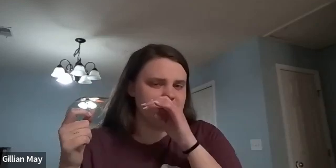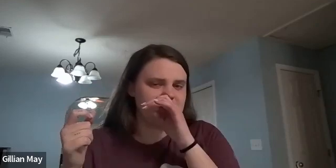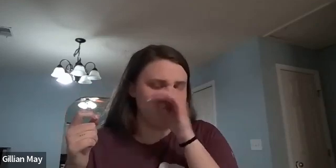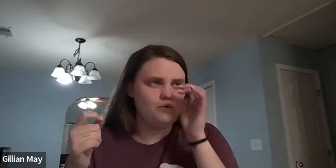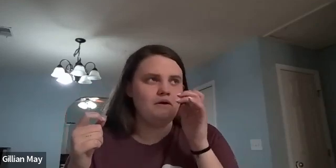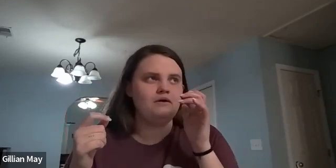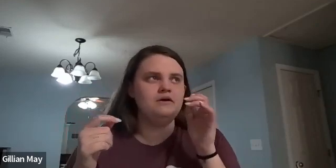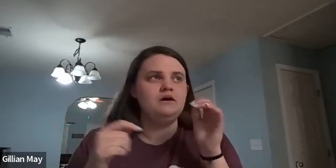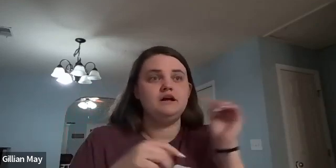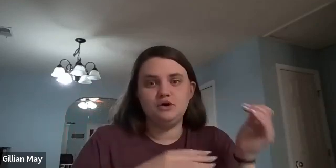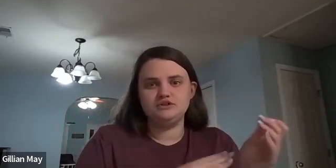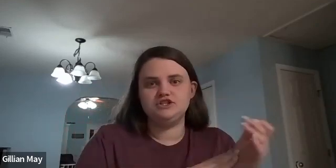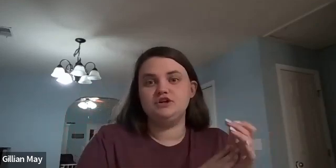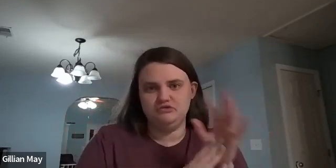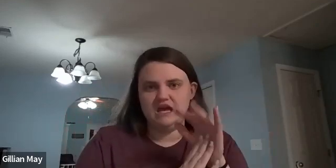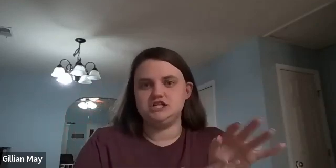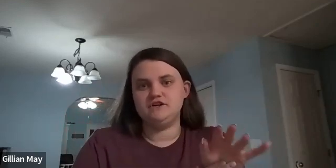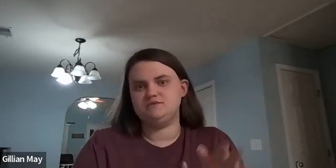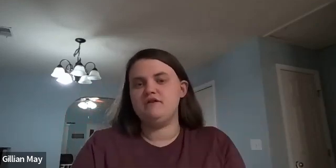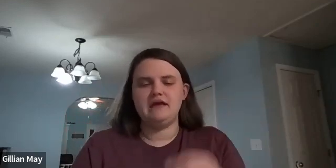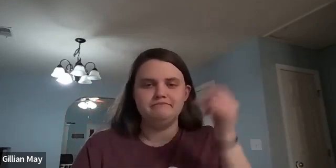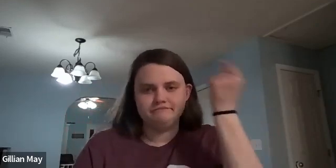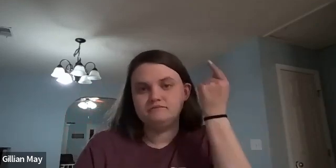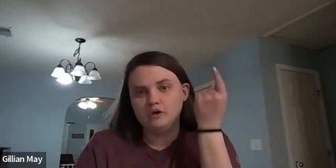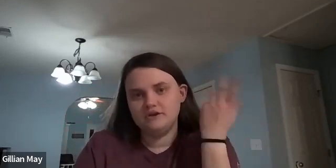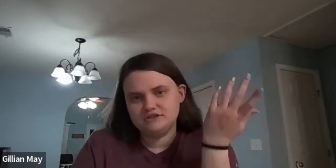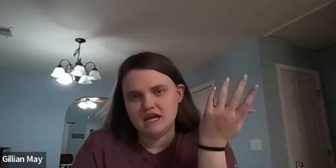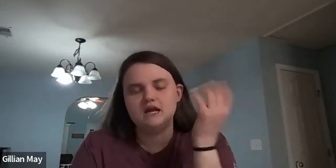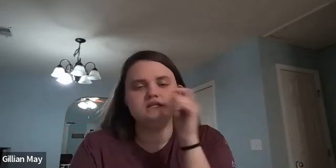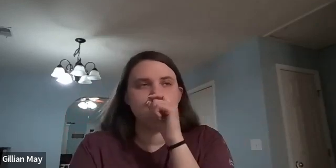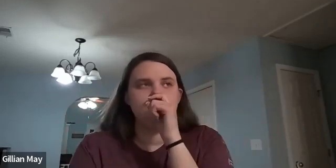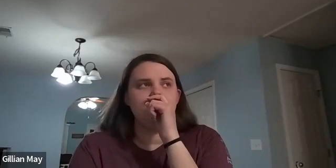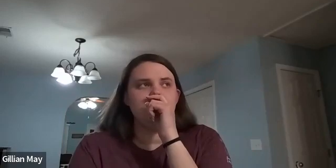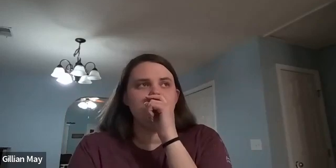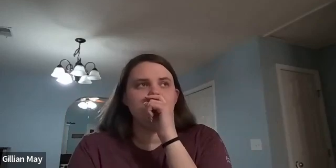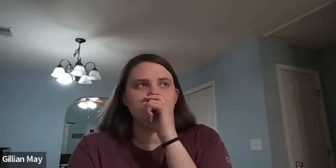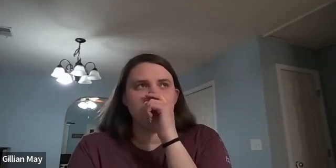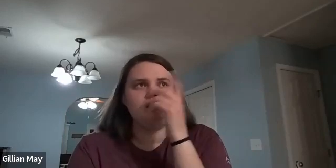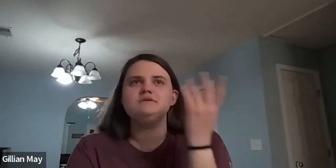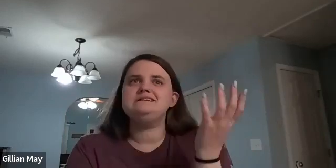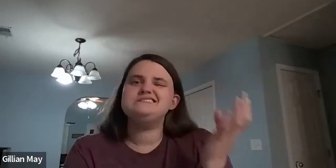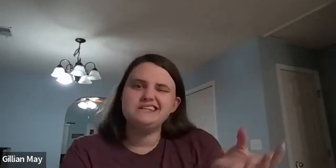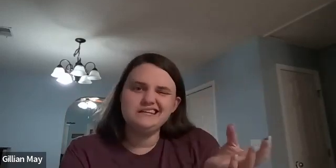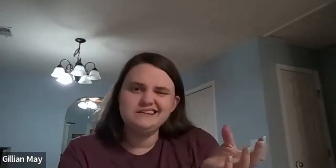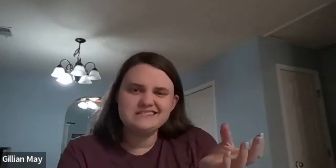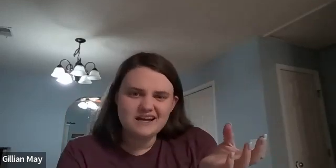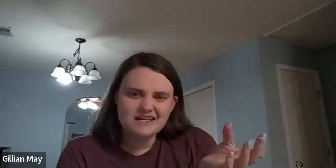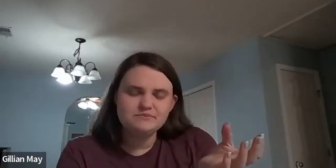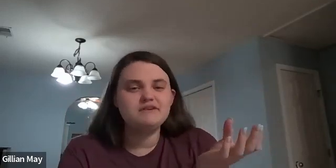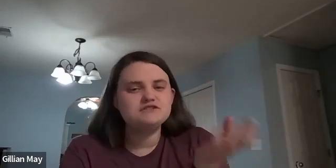especially for adults. You can just fingerspell and they will understand. I have not really seen signs, but I've also